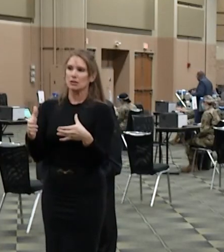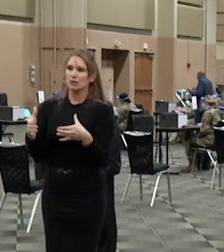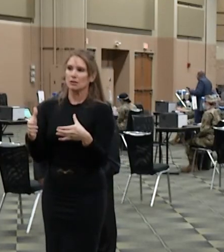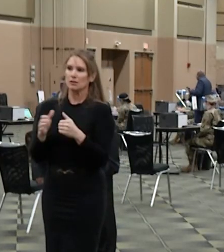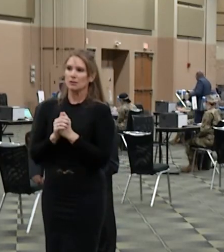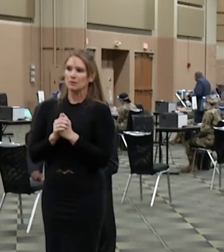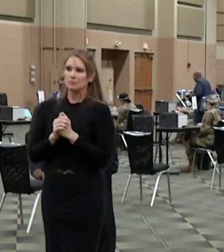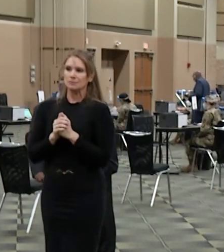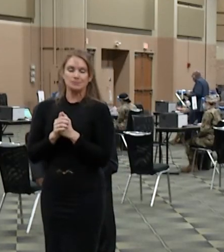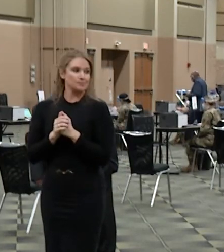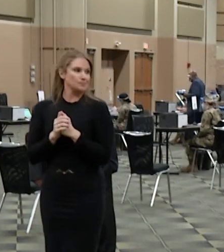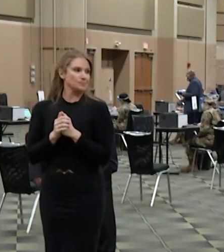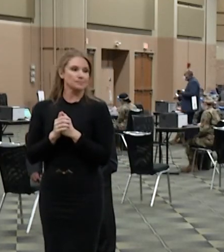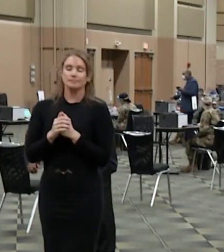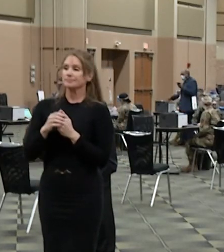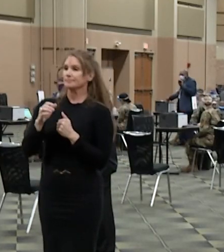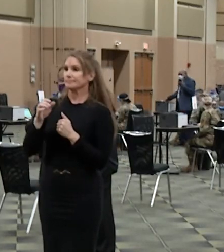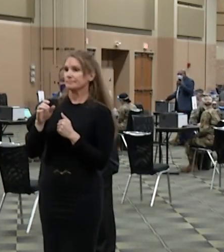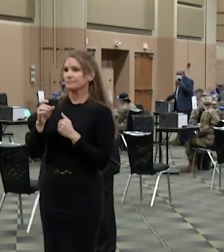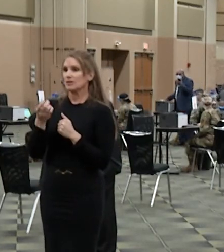Yeah.